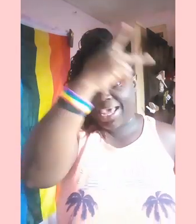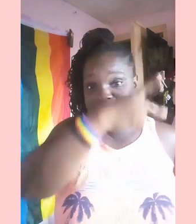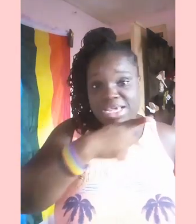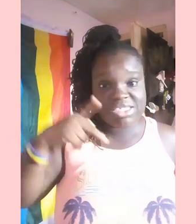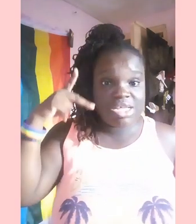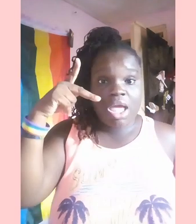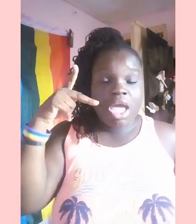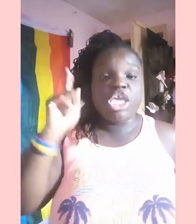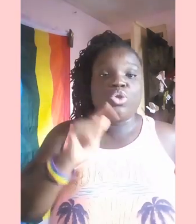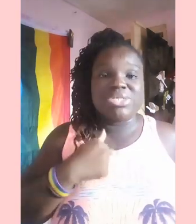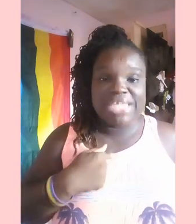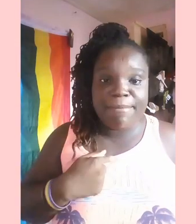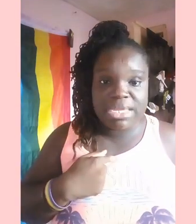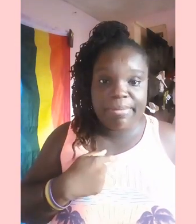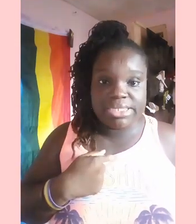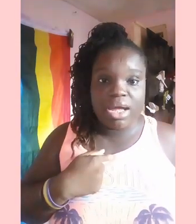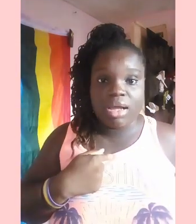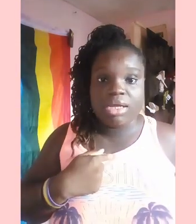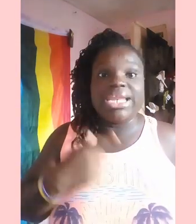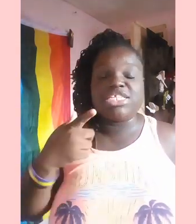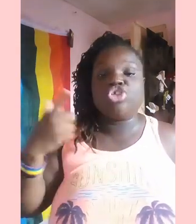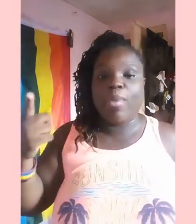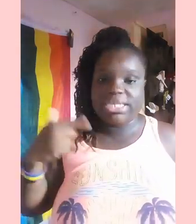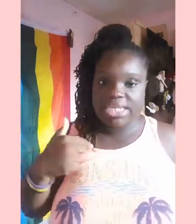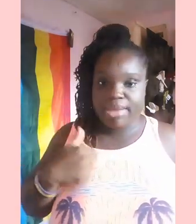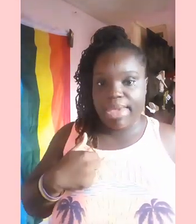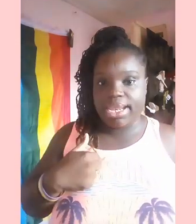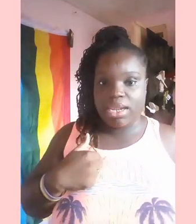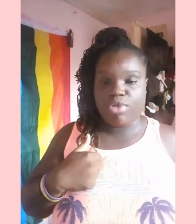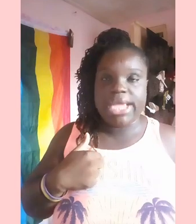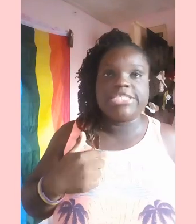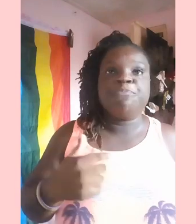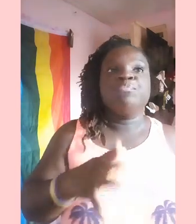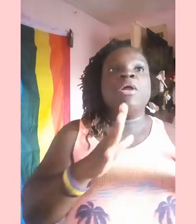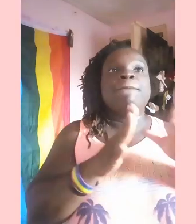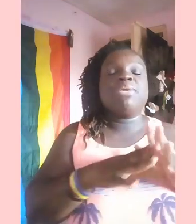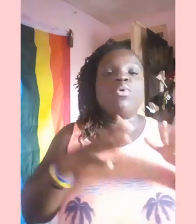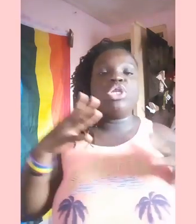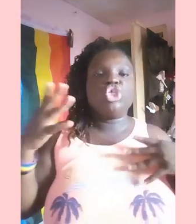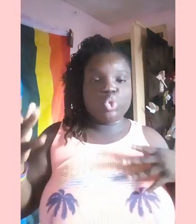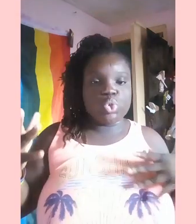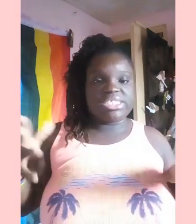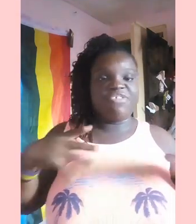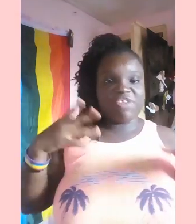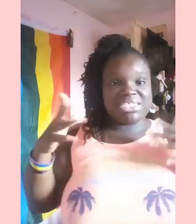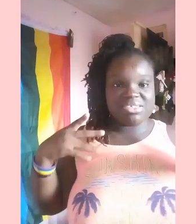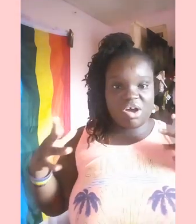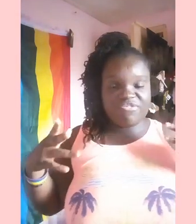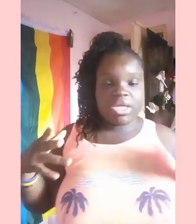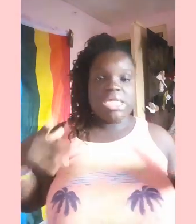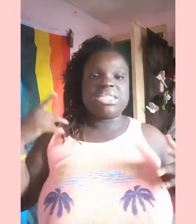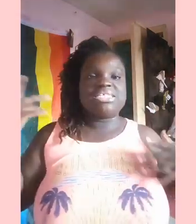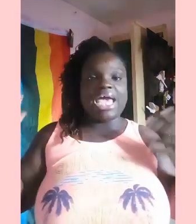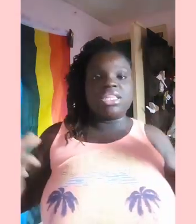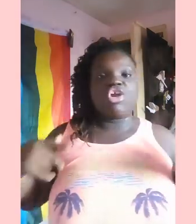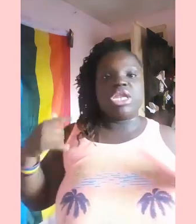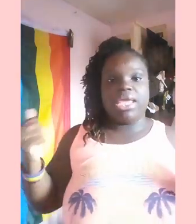sign this, you know say I mean them at all, because that is how I sign my name, right? People will use different stuff to sign their